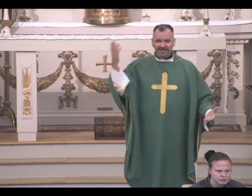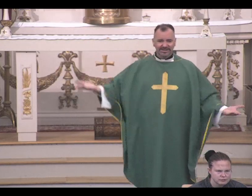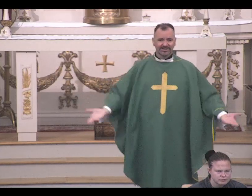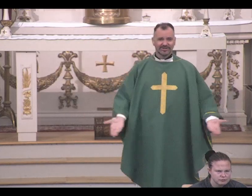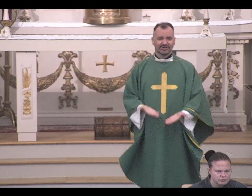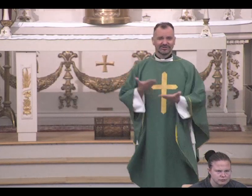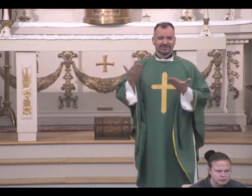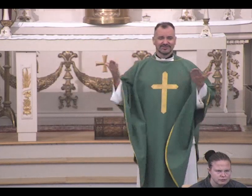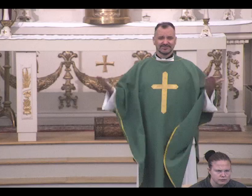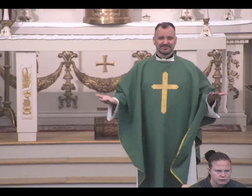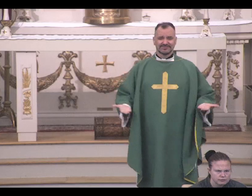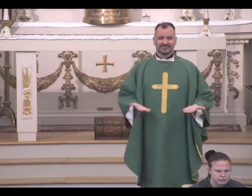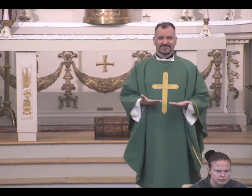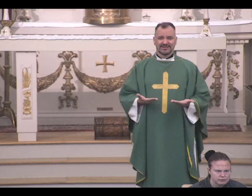Bring them back home here.